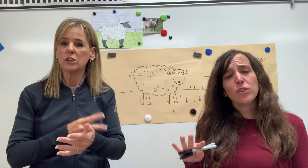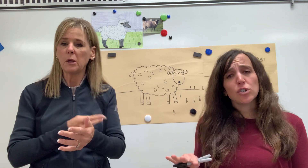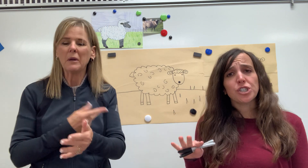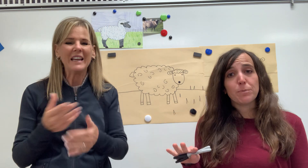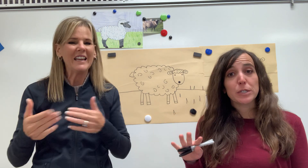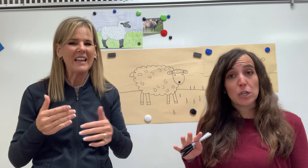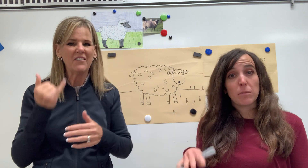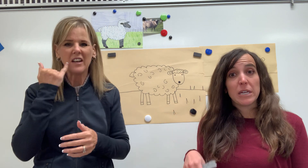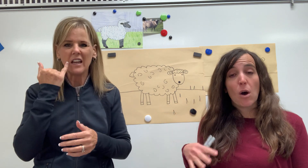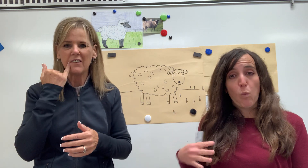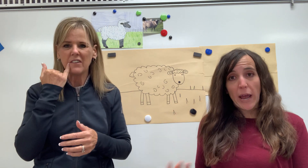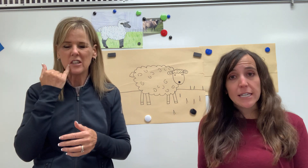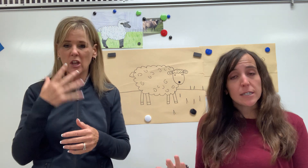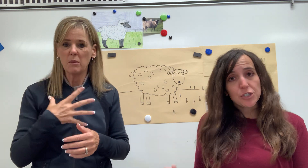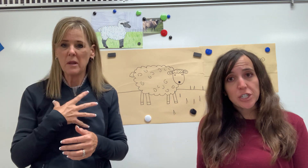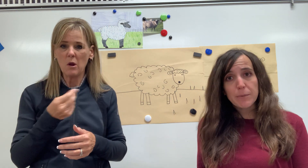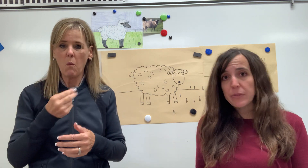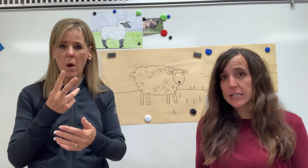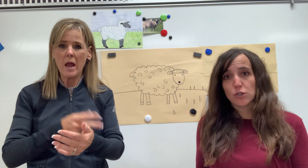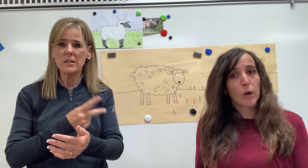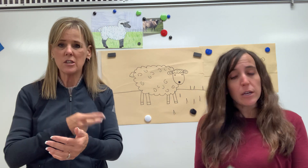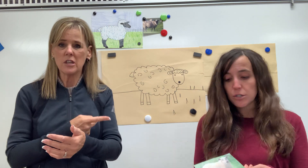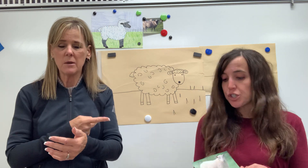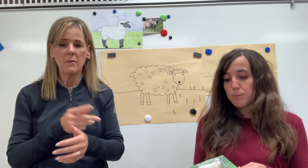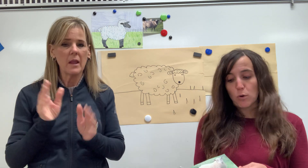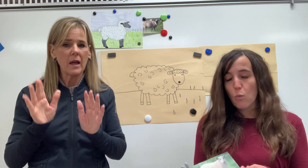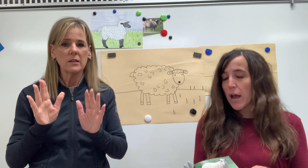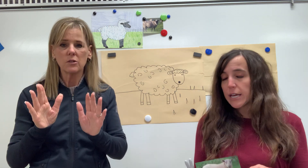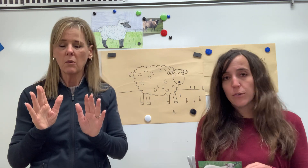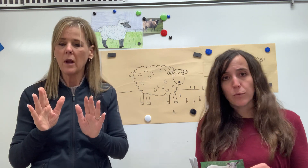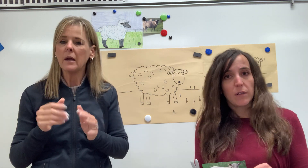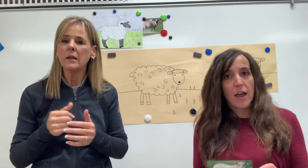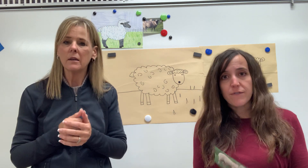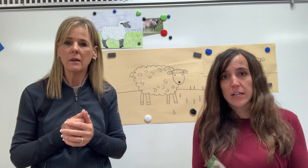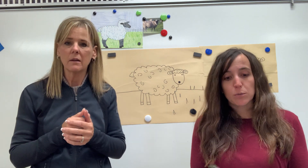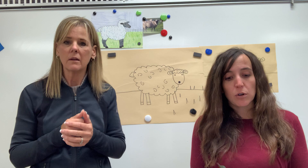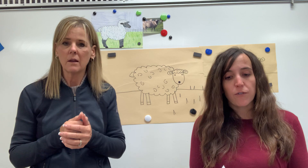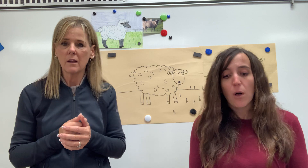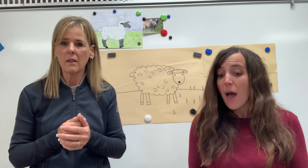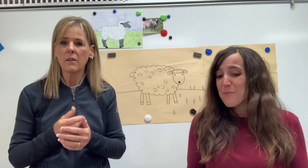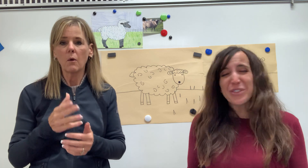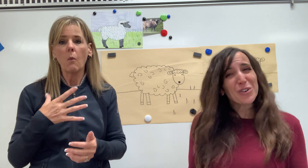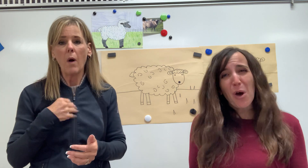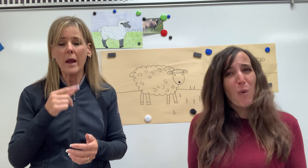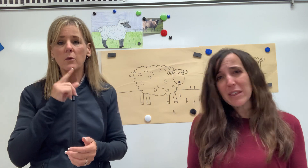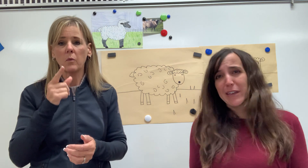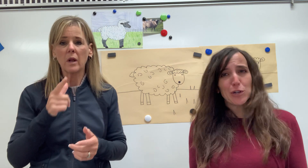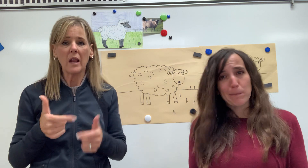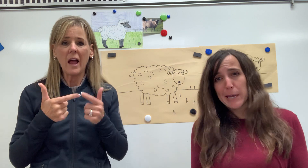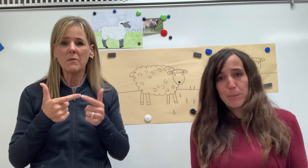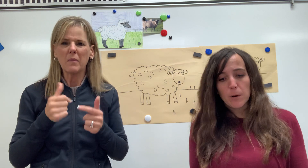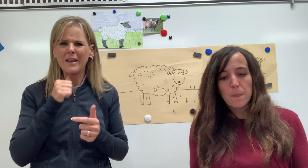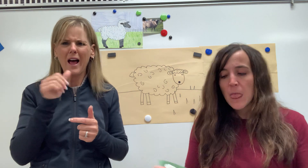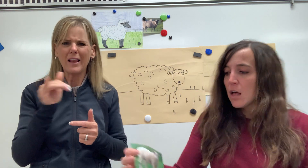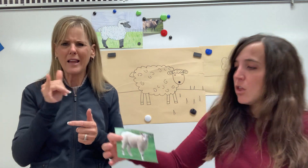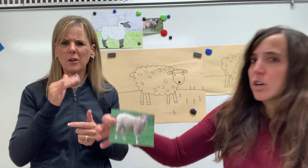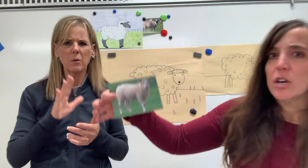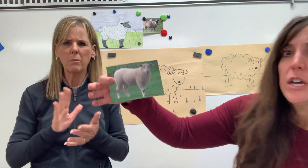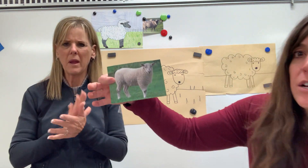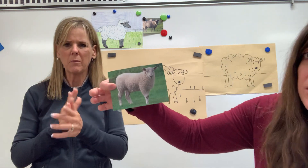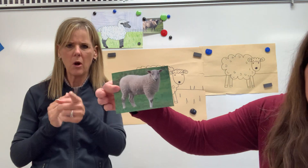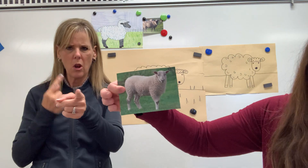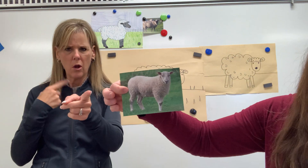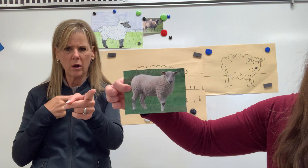even if your sheep is going to be a white sheep, that's great. Sheep are white in real life. That's wonderful. But they're not white like your paper.